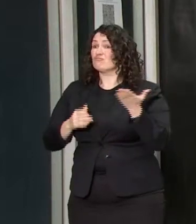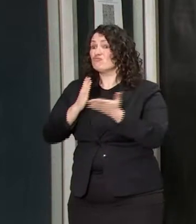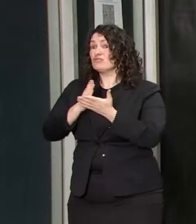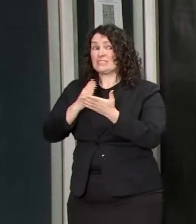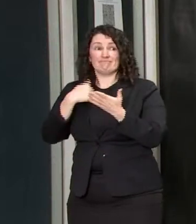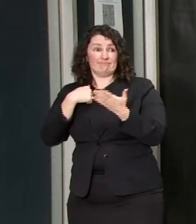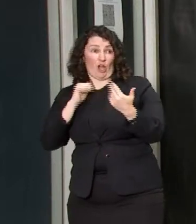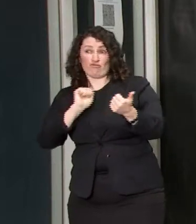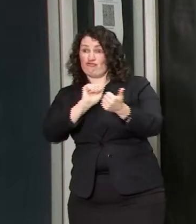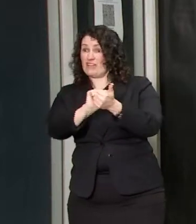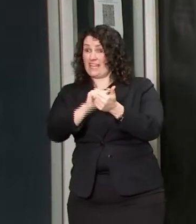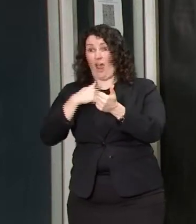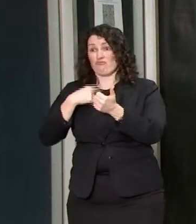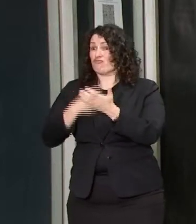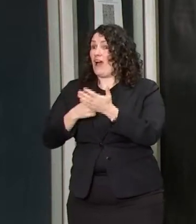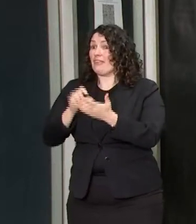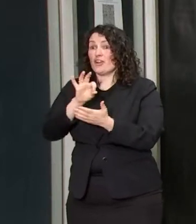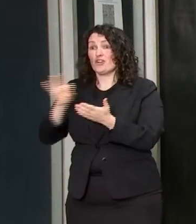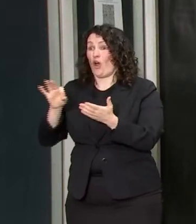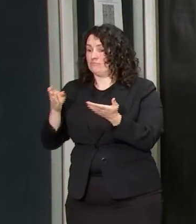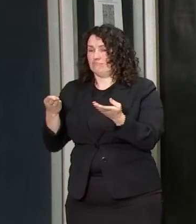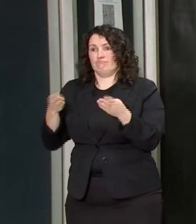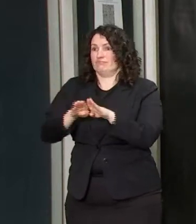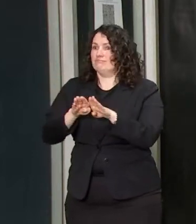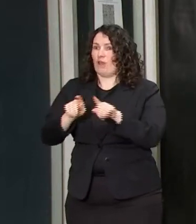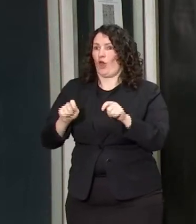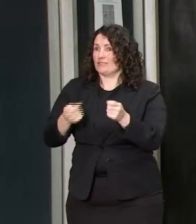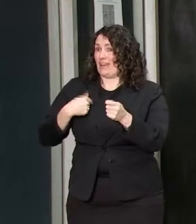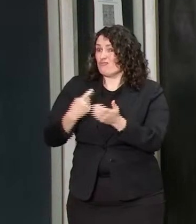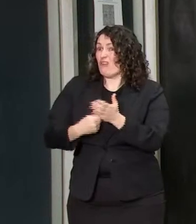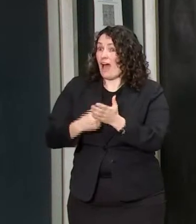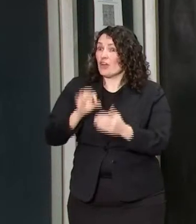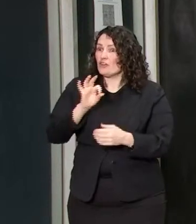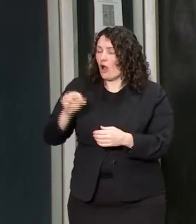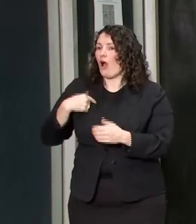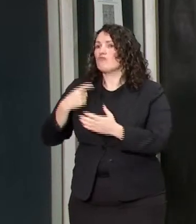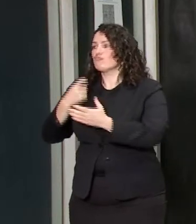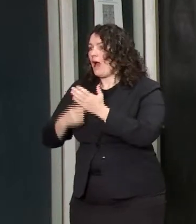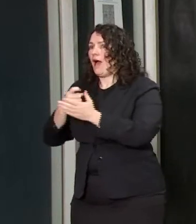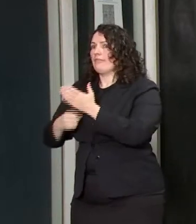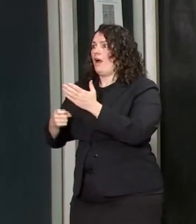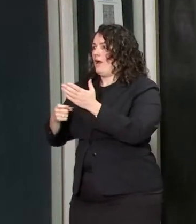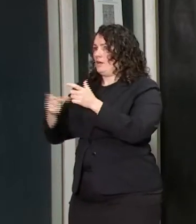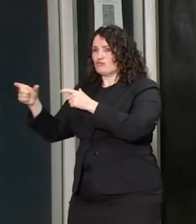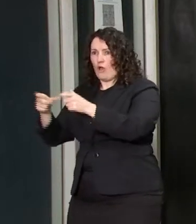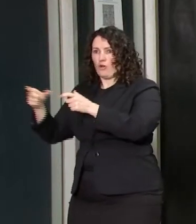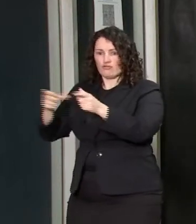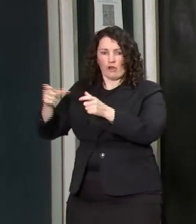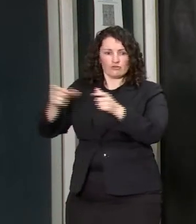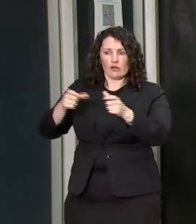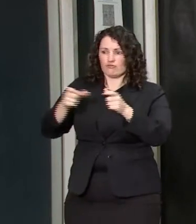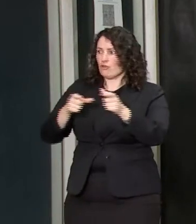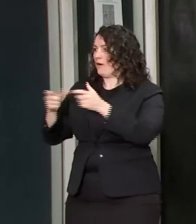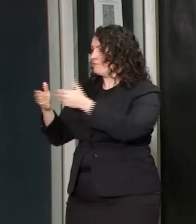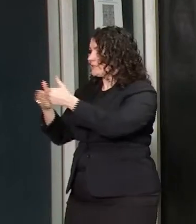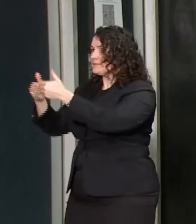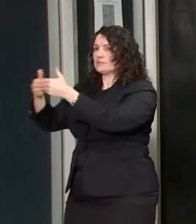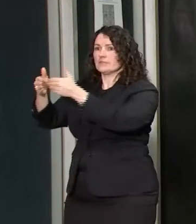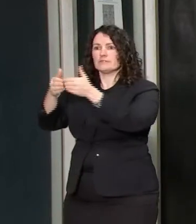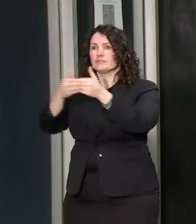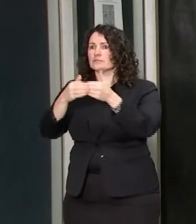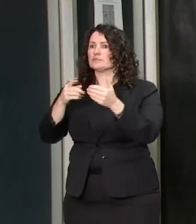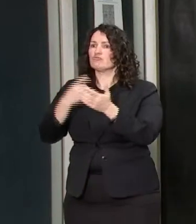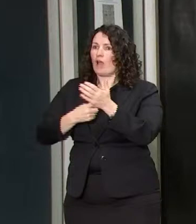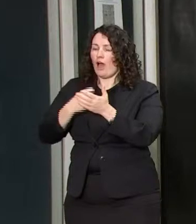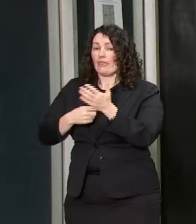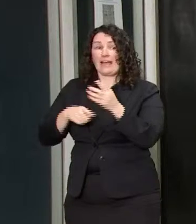against lockdowns, in addition to high vaccination coverage. We're getting to a point where more than 50% of those over 70 are vaccinated.